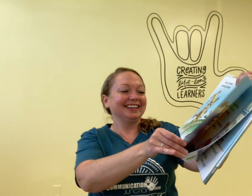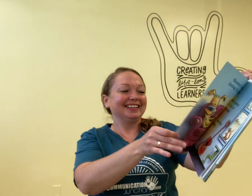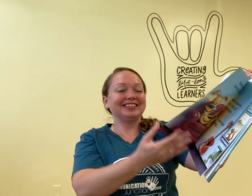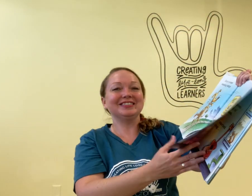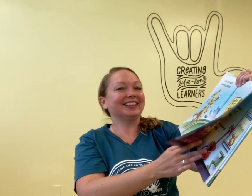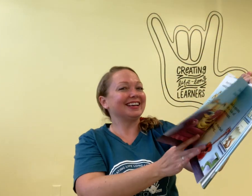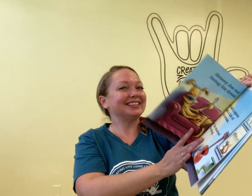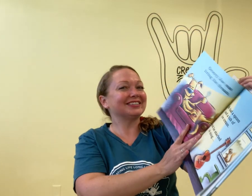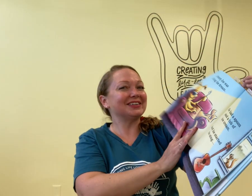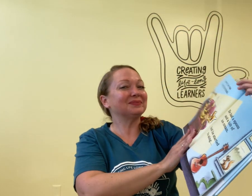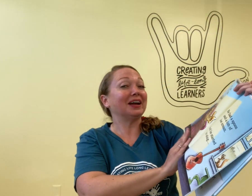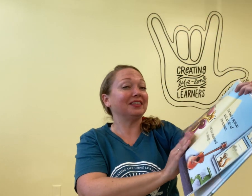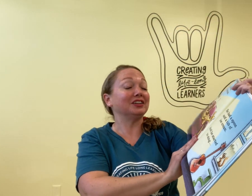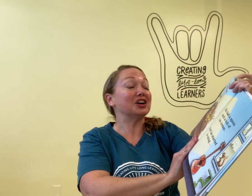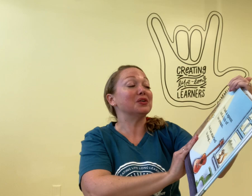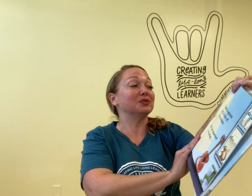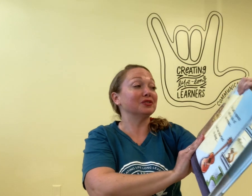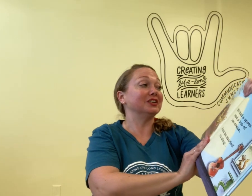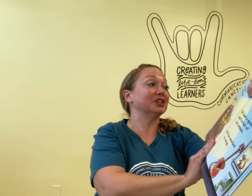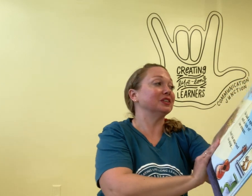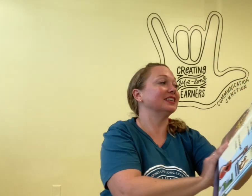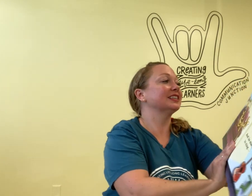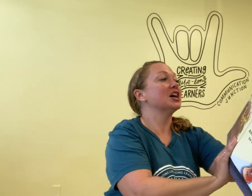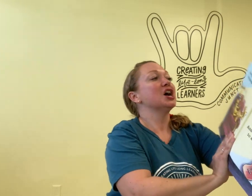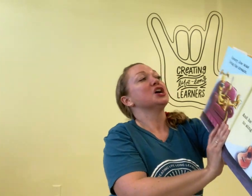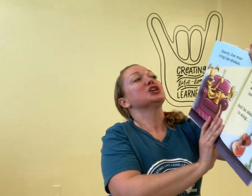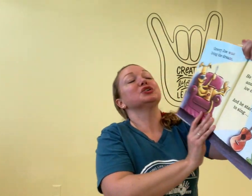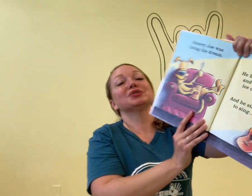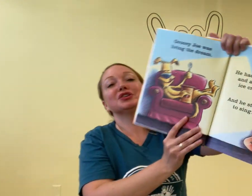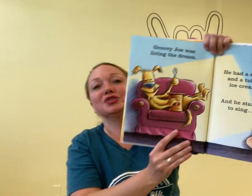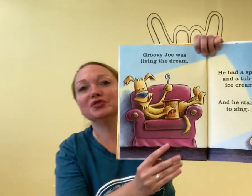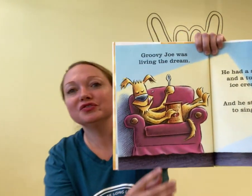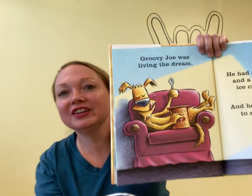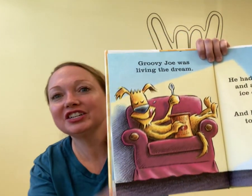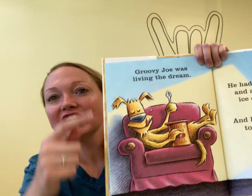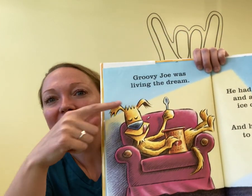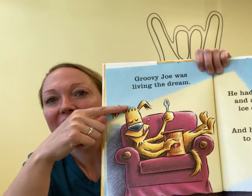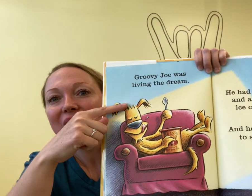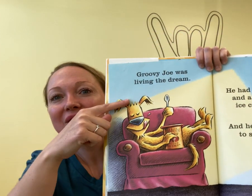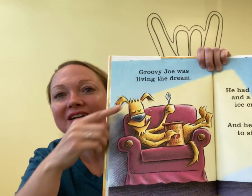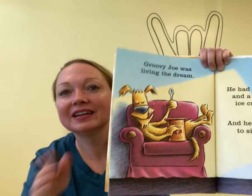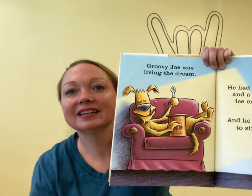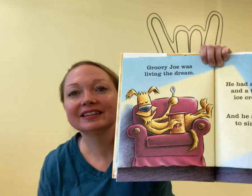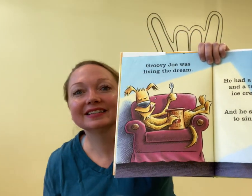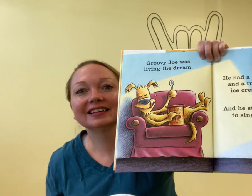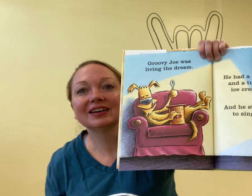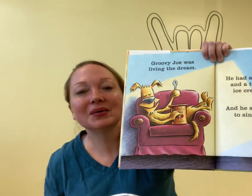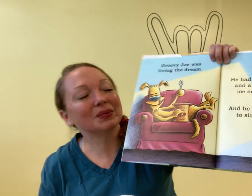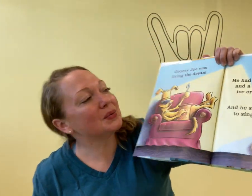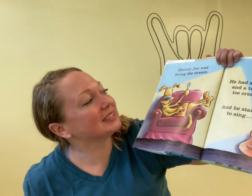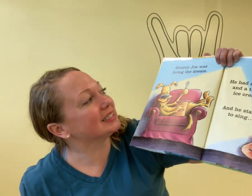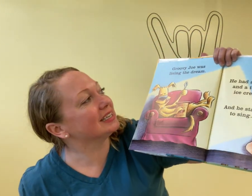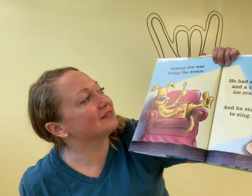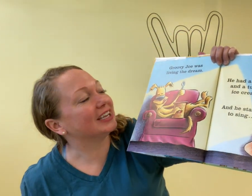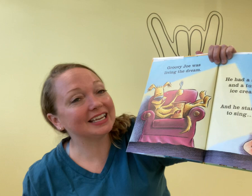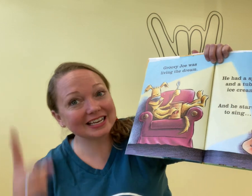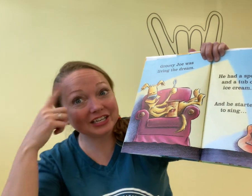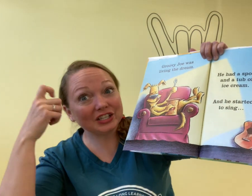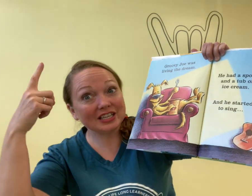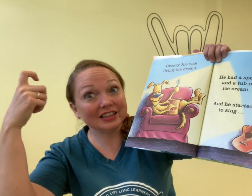Do you like ice cream? I think Groovy Joe does. Groovy Joe was